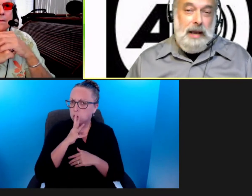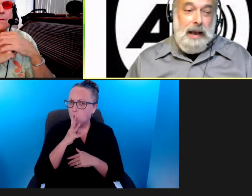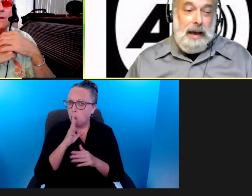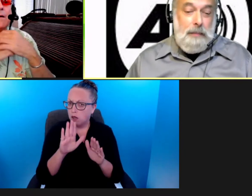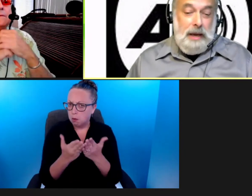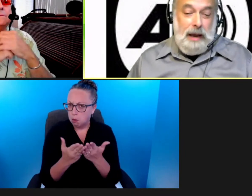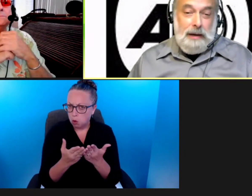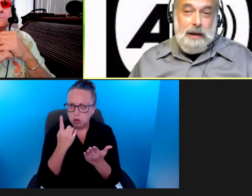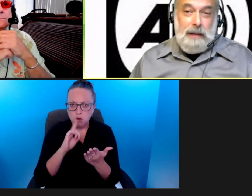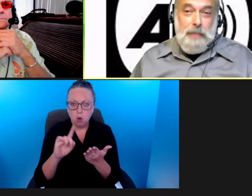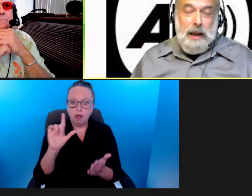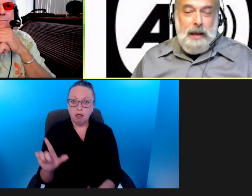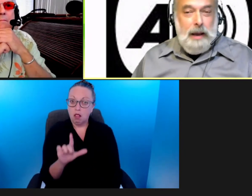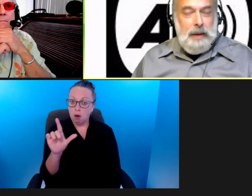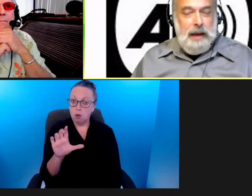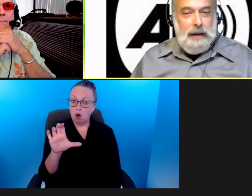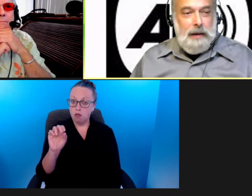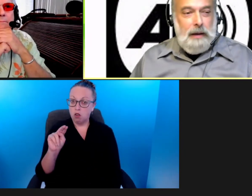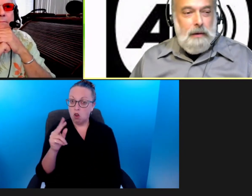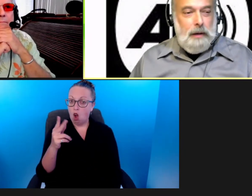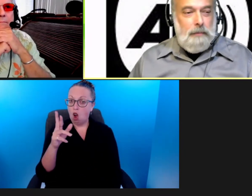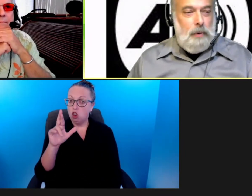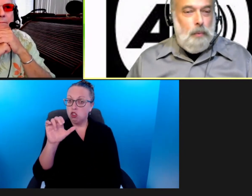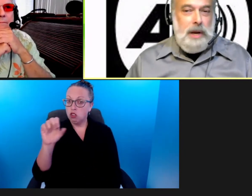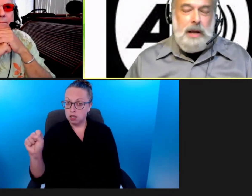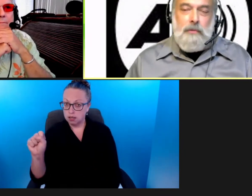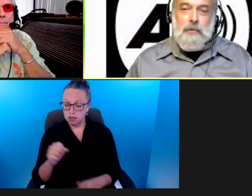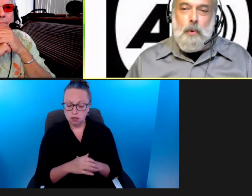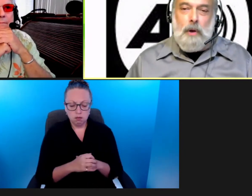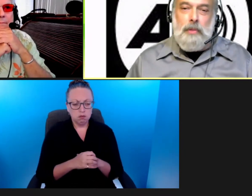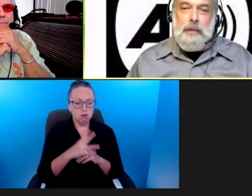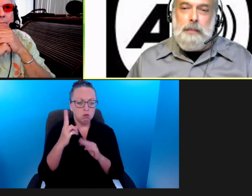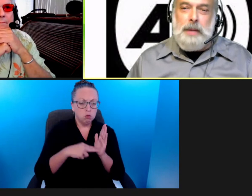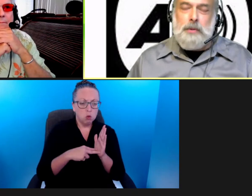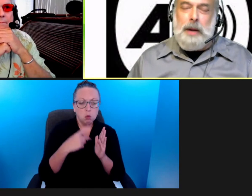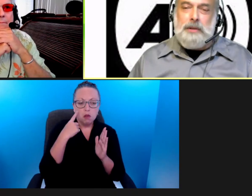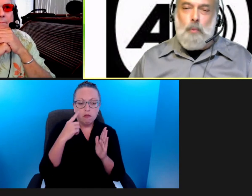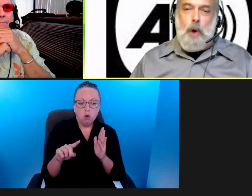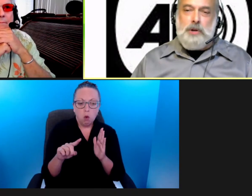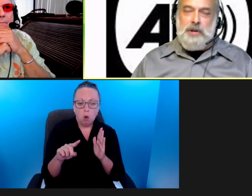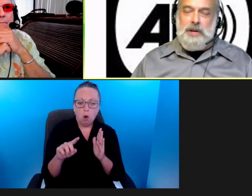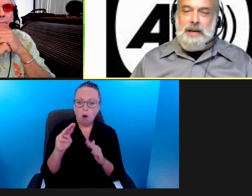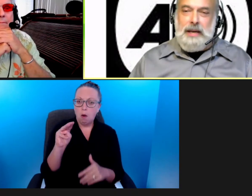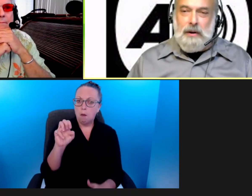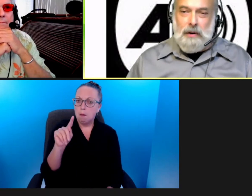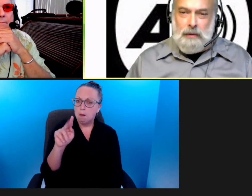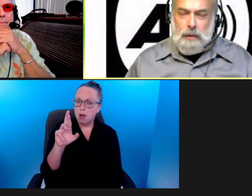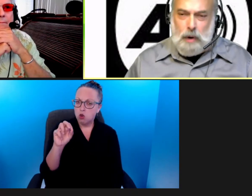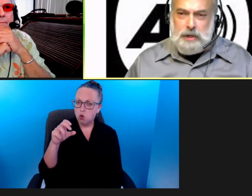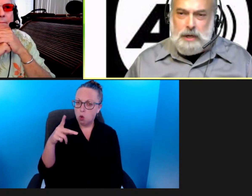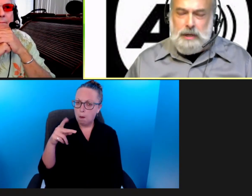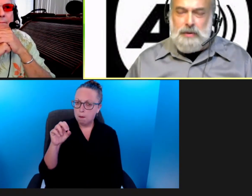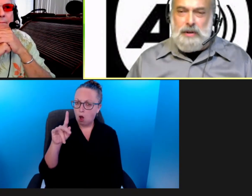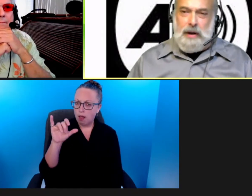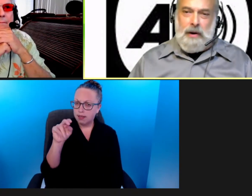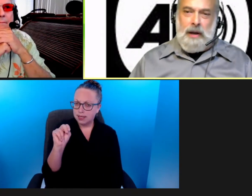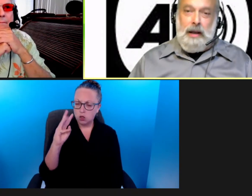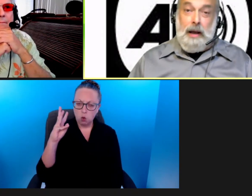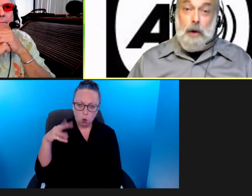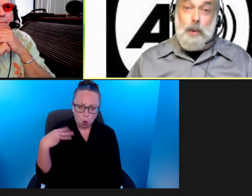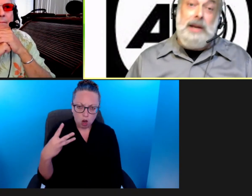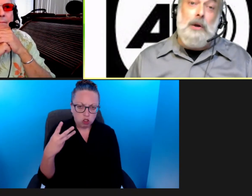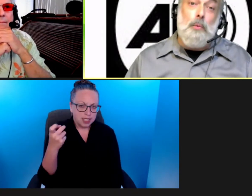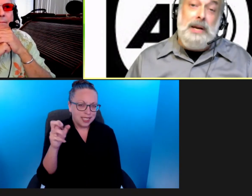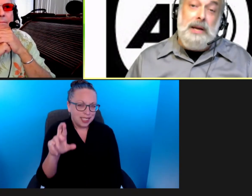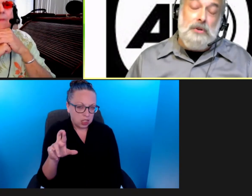Congress, and Wow. I began reading for the Metropolitan Washington Ear, in the Washington D.C. area,